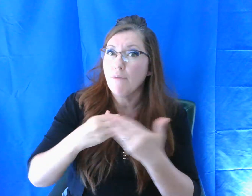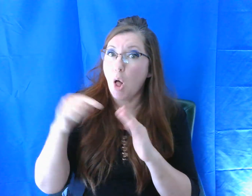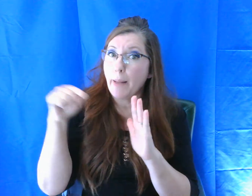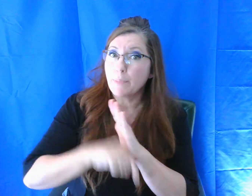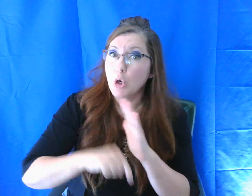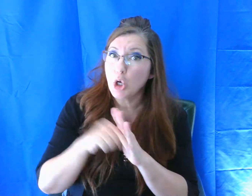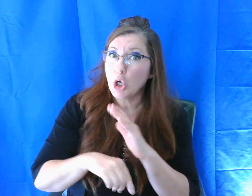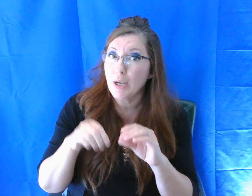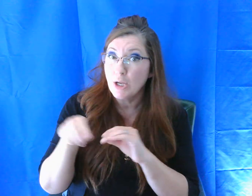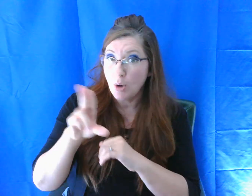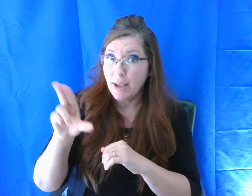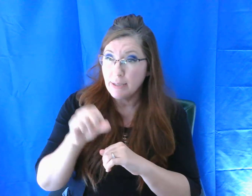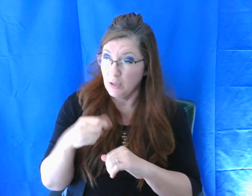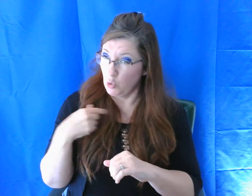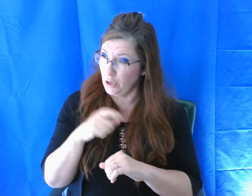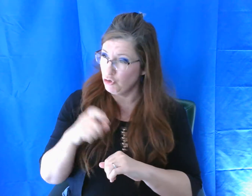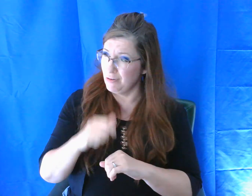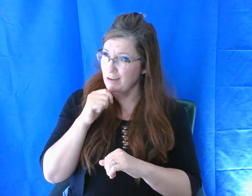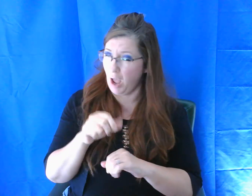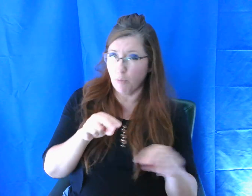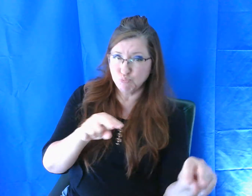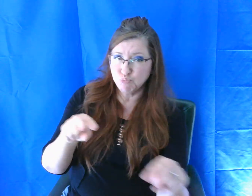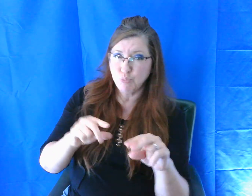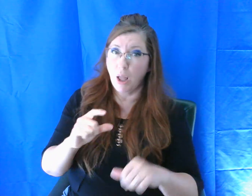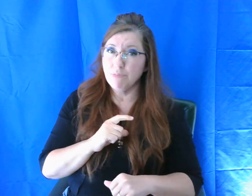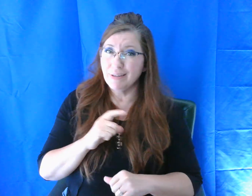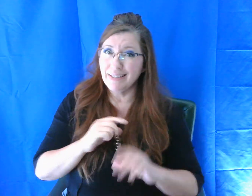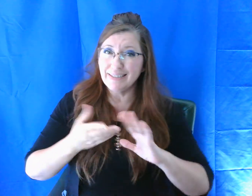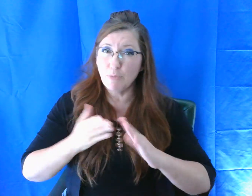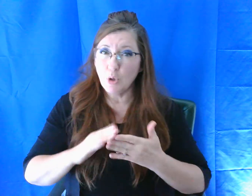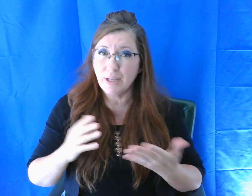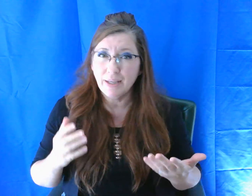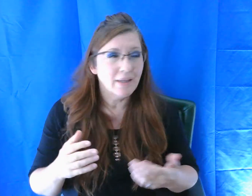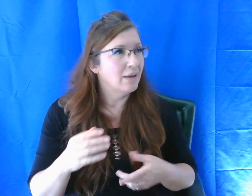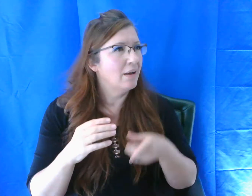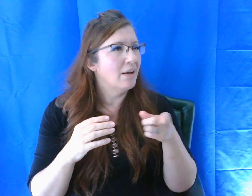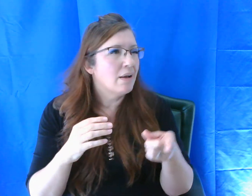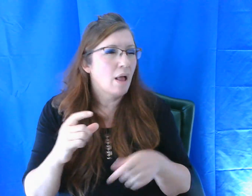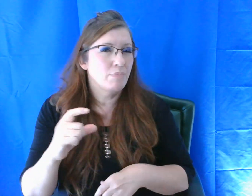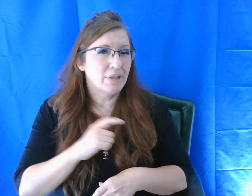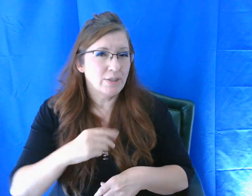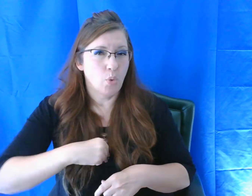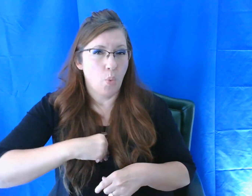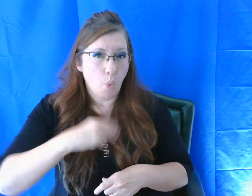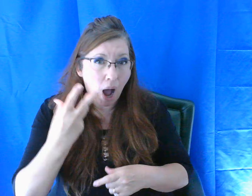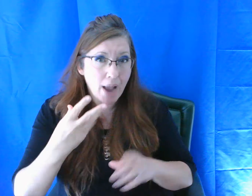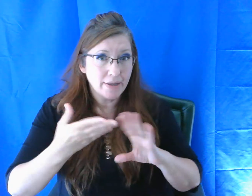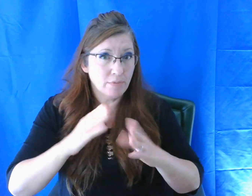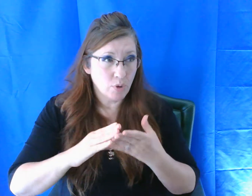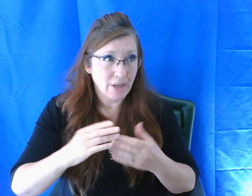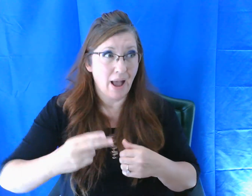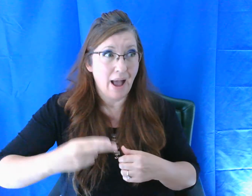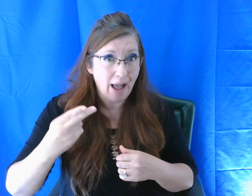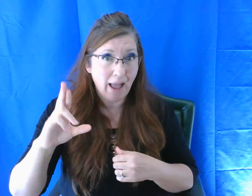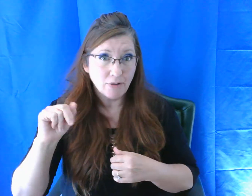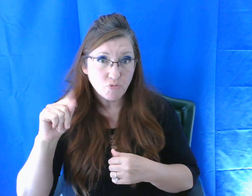be policing the communities in which people are being murdered? Go police white communities at higher rates and you'll find more crime. But you don't. You go into these